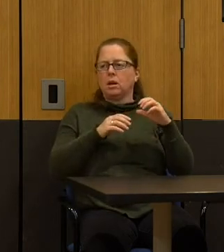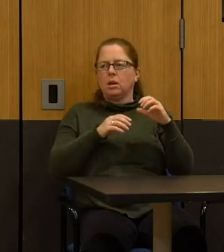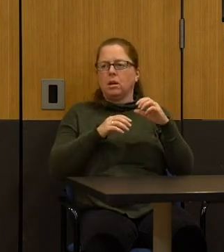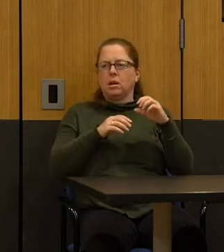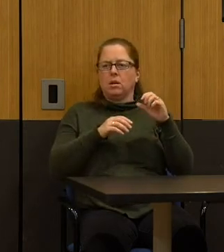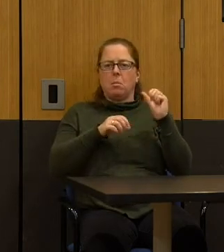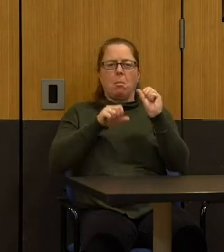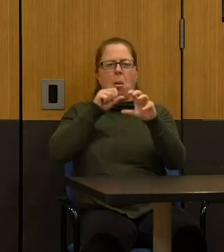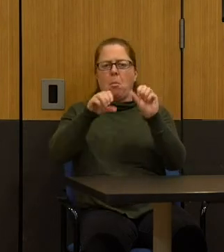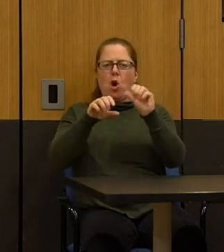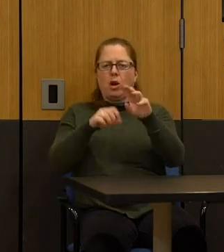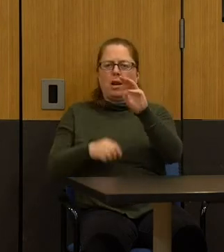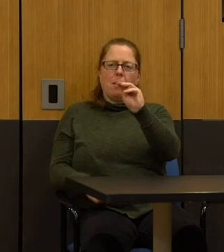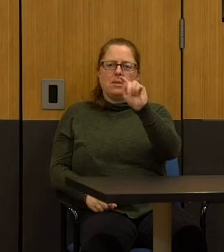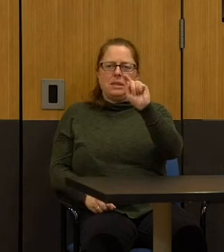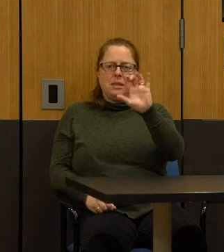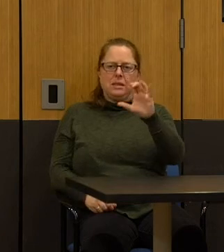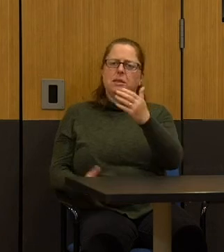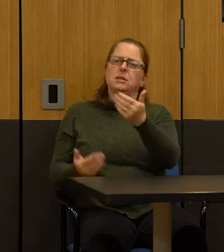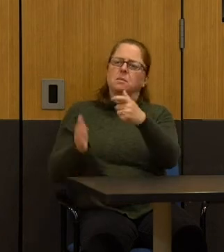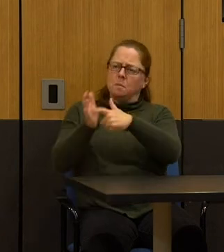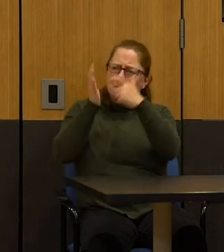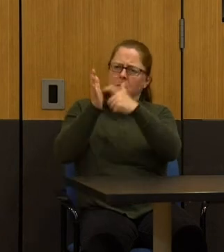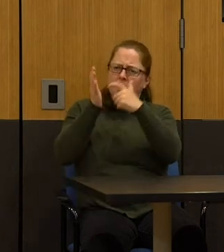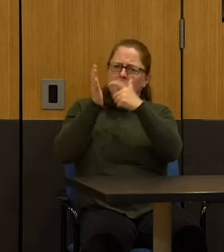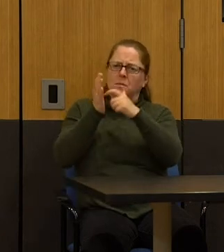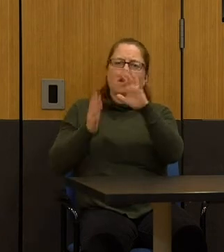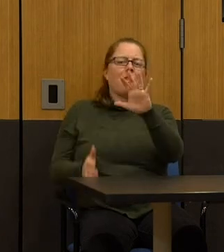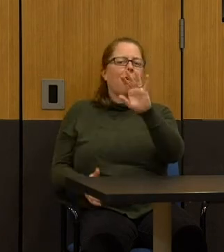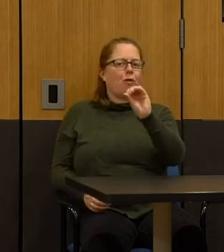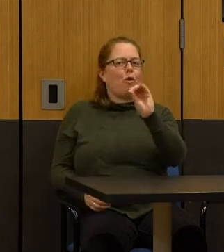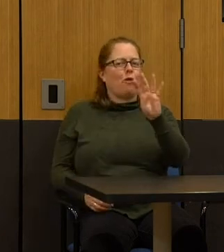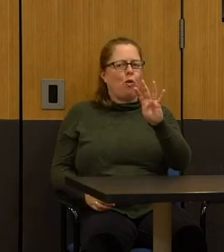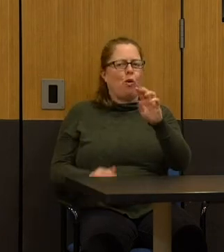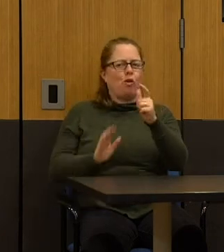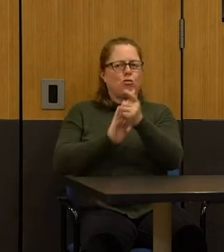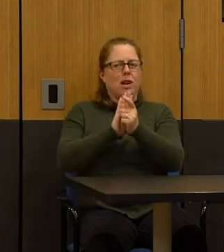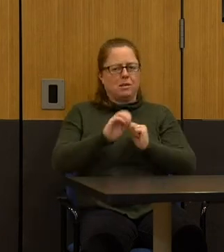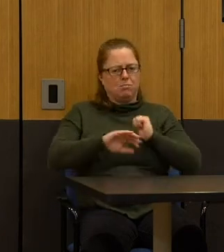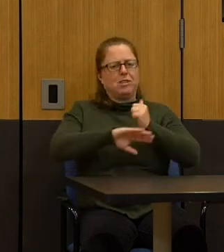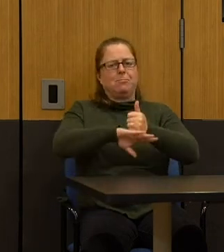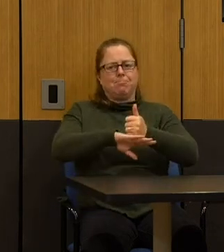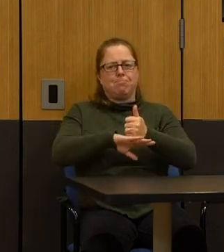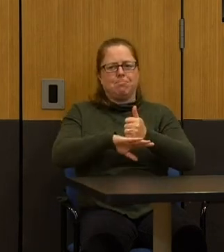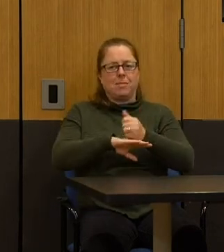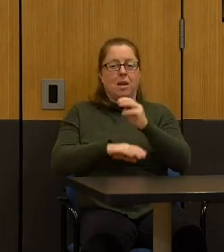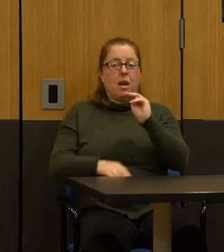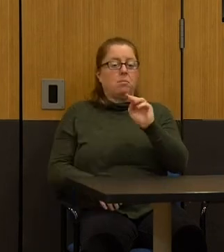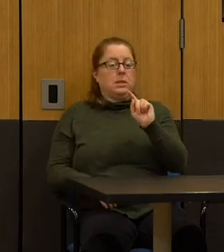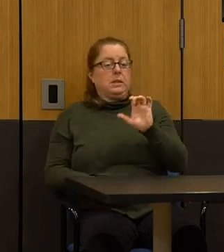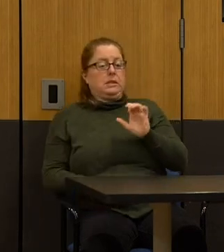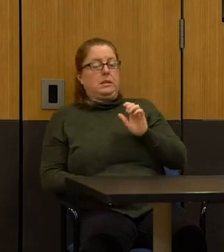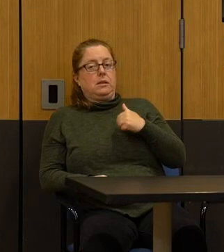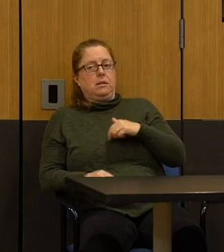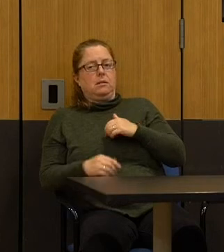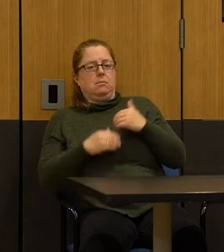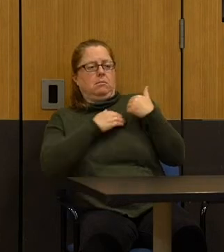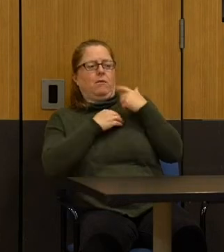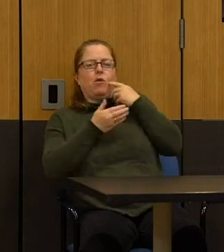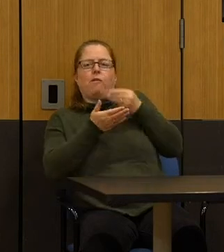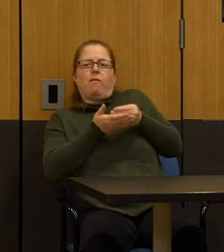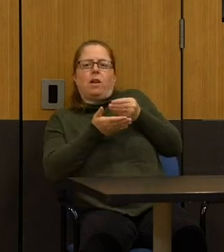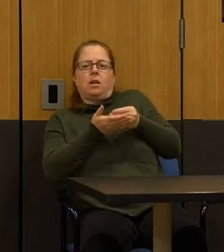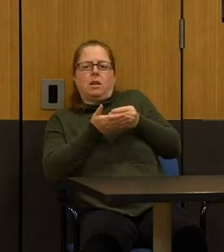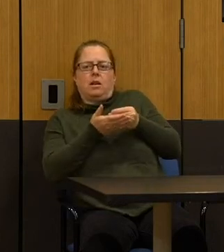MTC, demanding that the 504 regs be implemented. Mm-hmm. And MTC was responsible for the funding for the